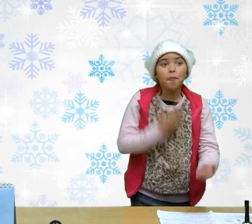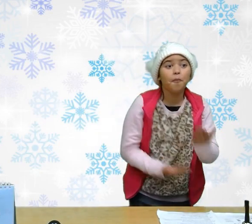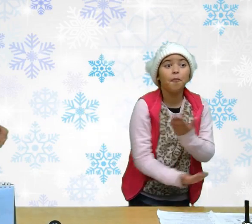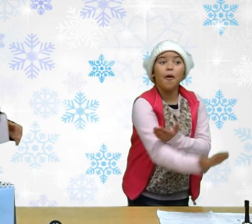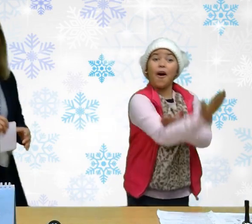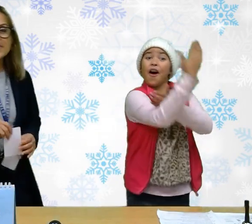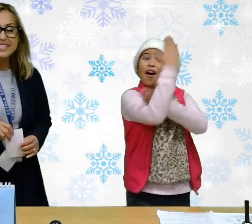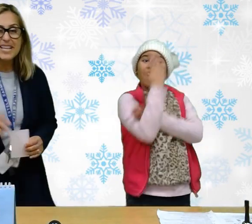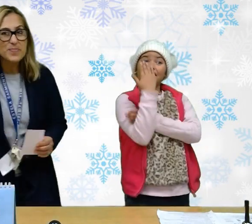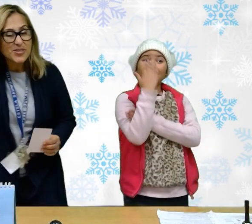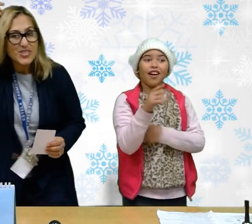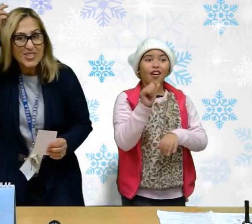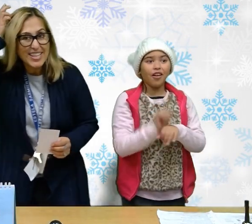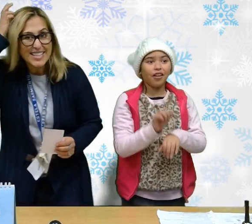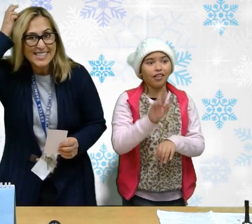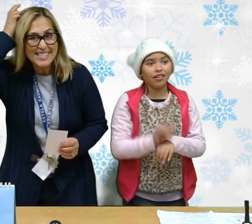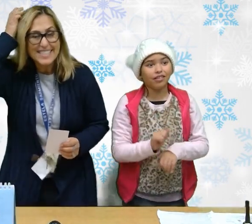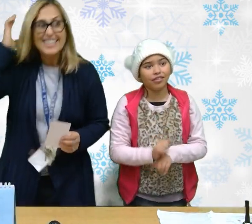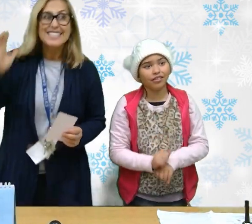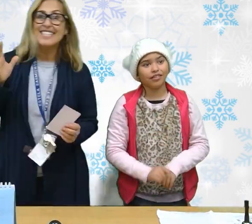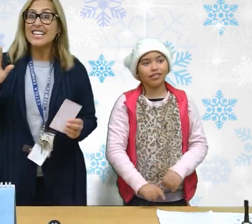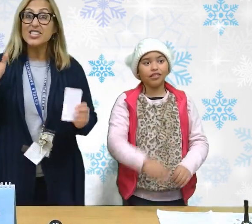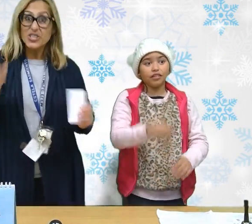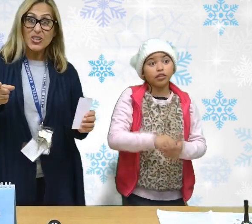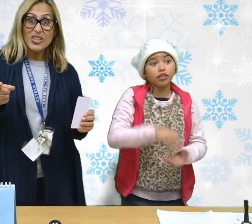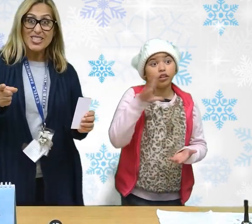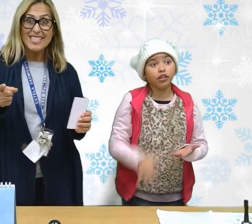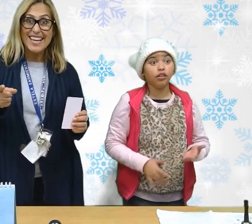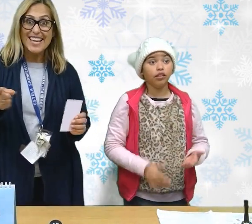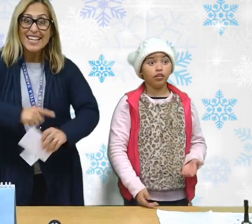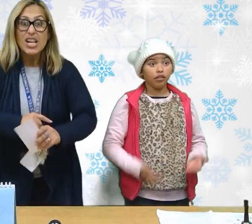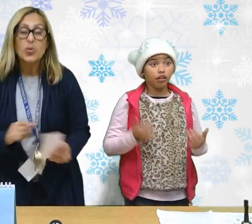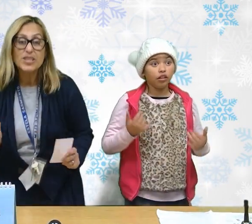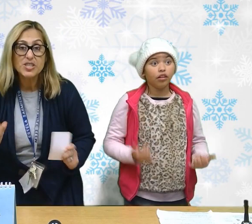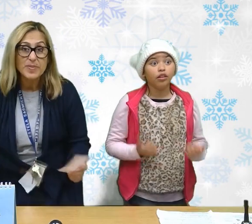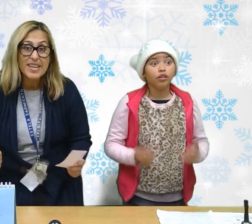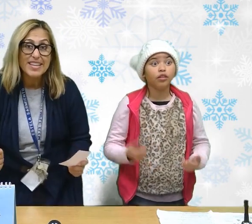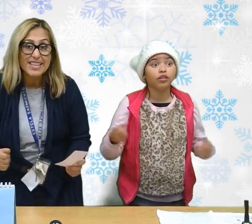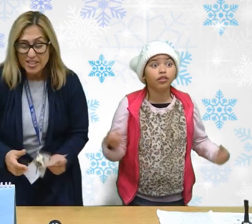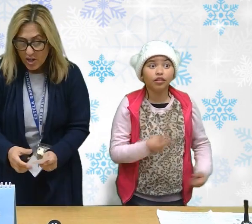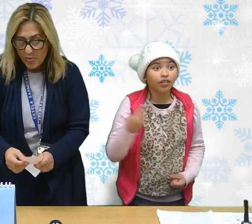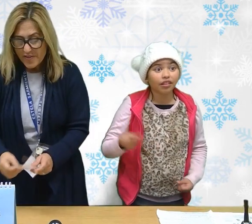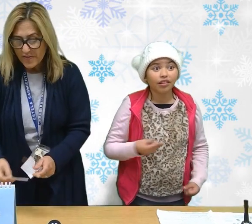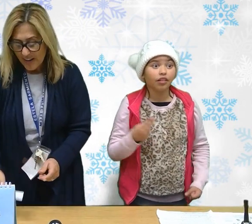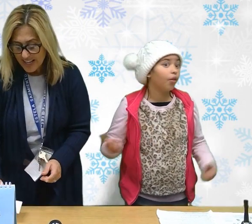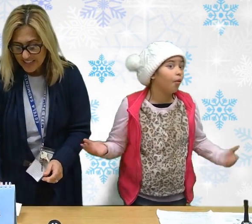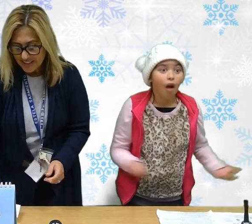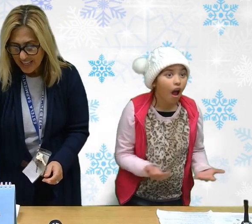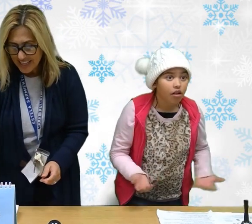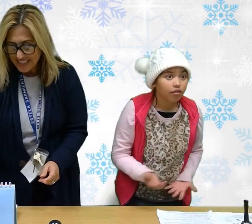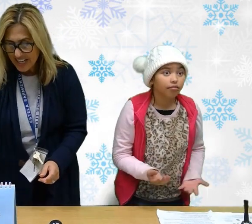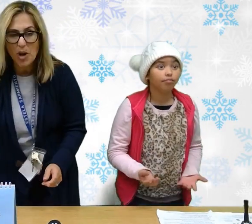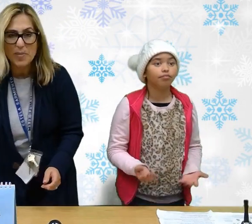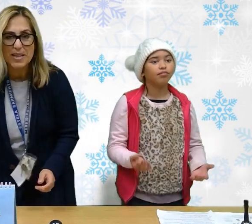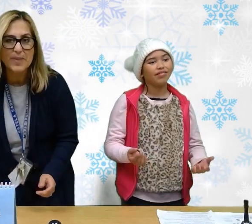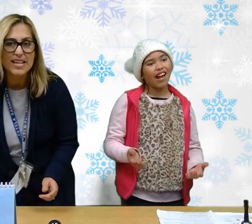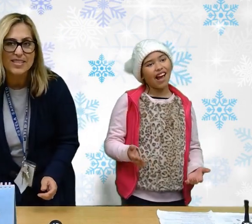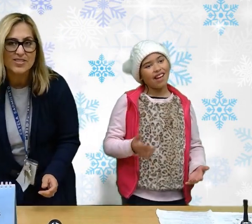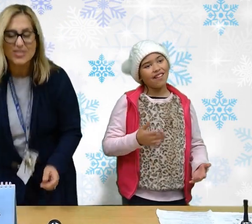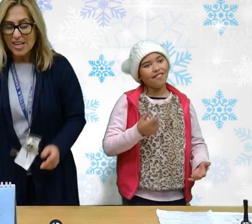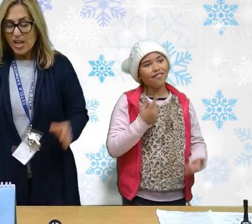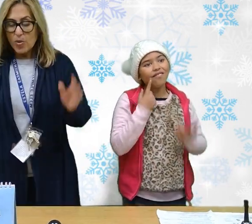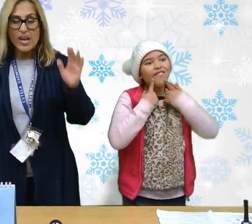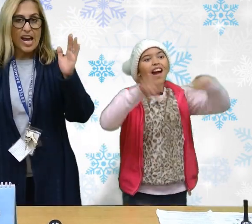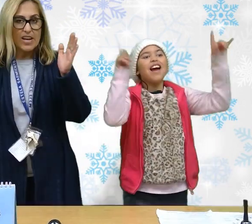Good morning, Raymond Temple students. Today is Thursday, which means we finalized how many